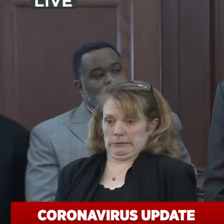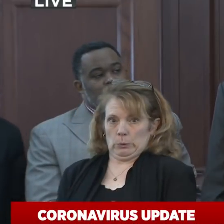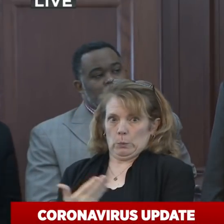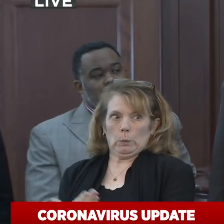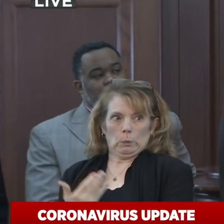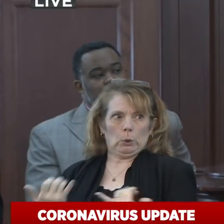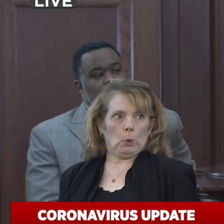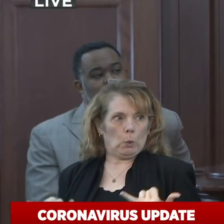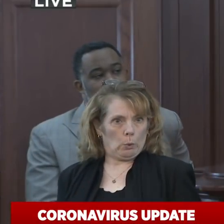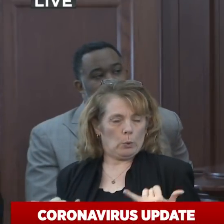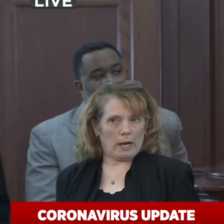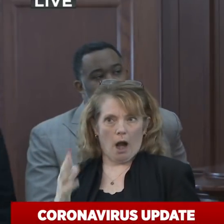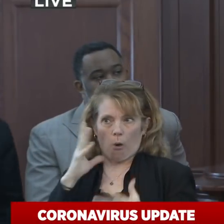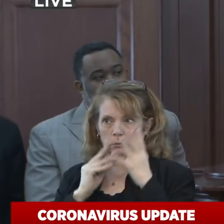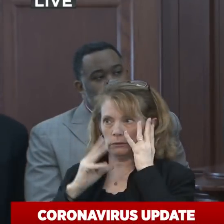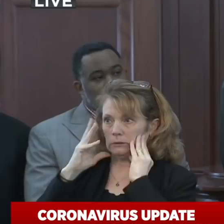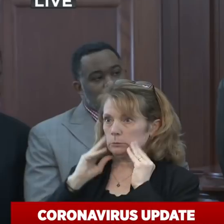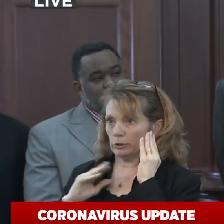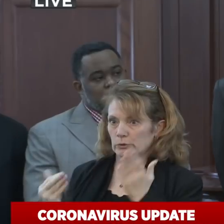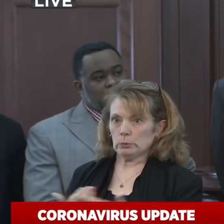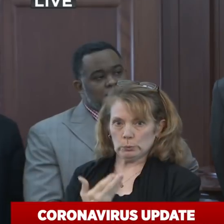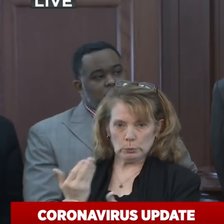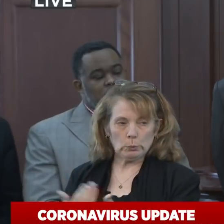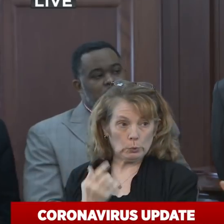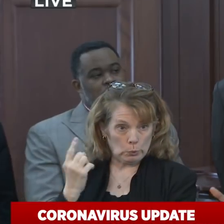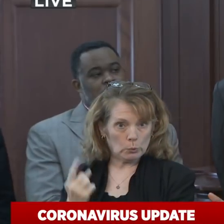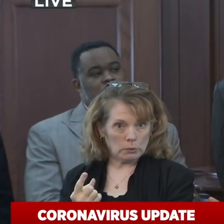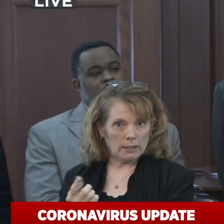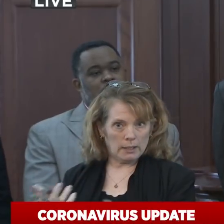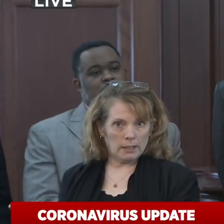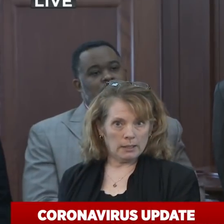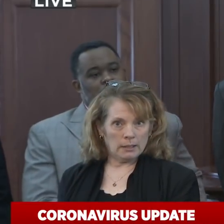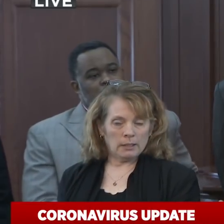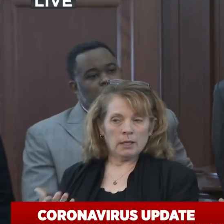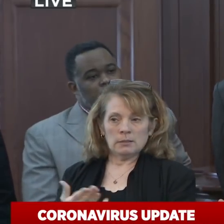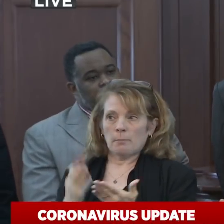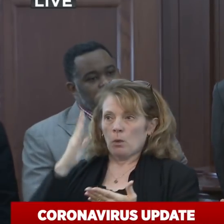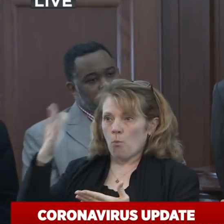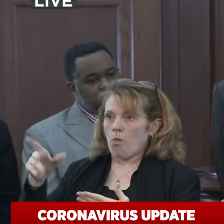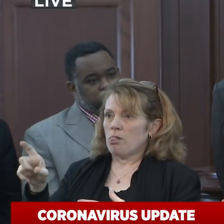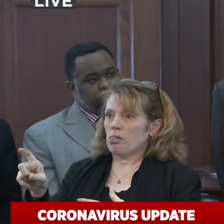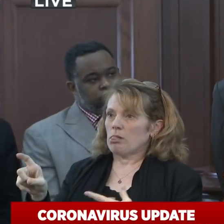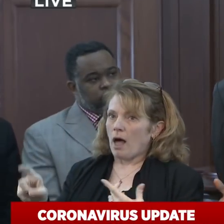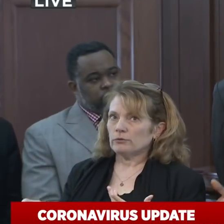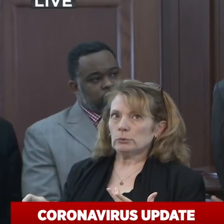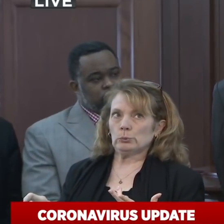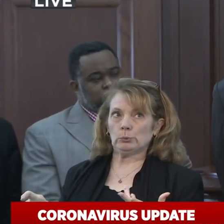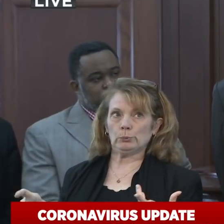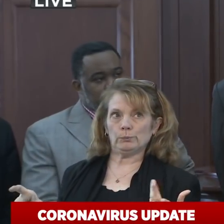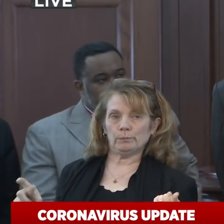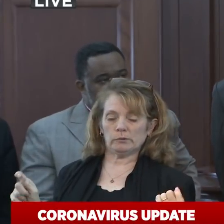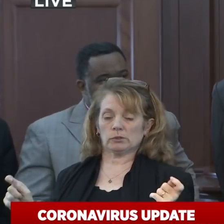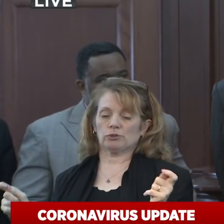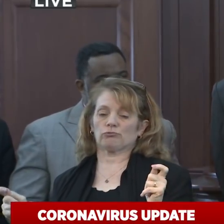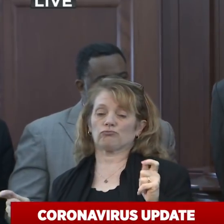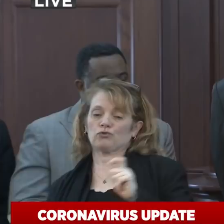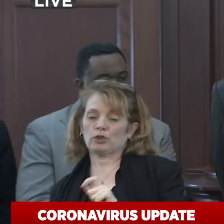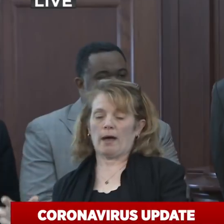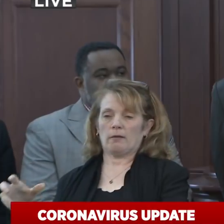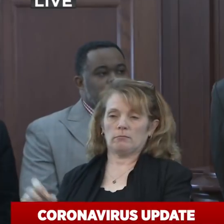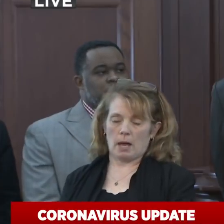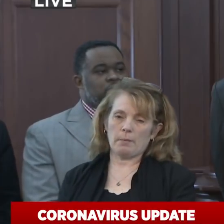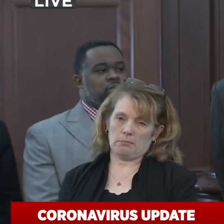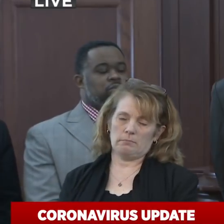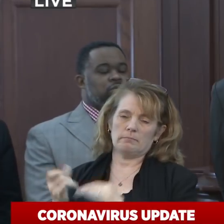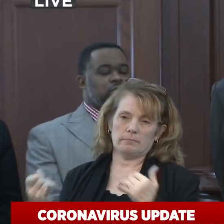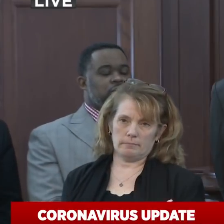as we're seeing and experiencing all throughout the country. It's something that we're going to have to adjust to in our everyday lives, and I think